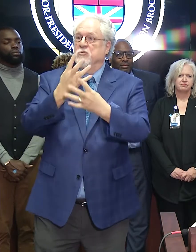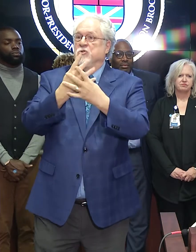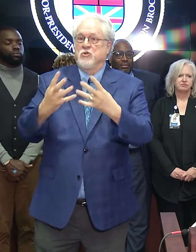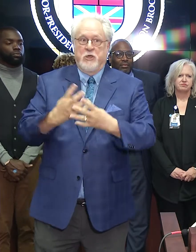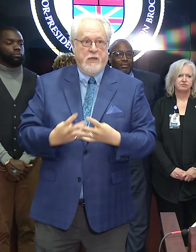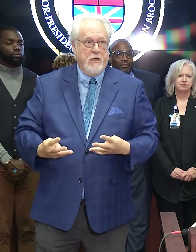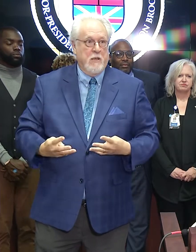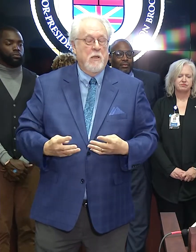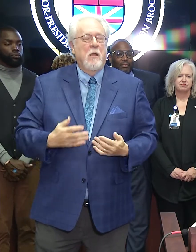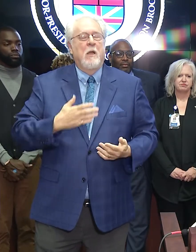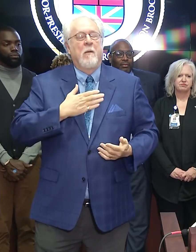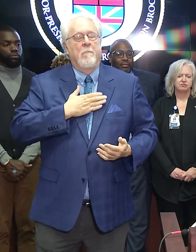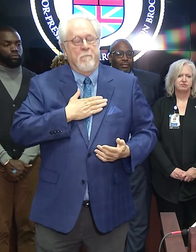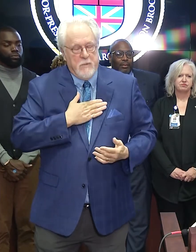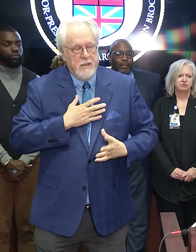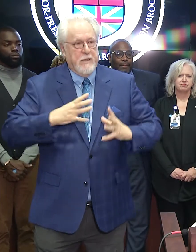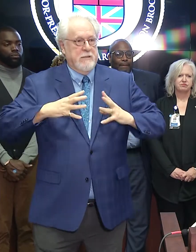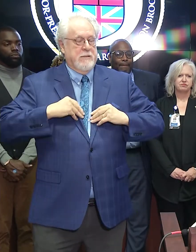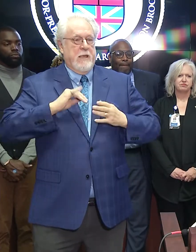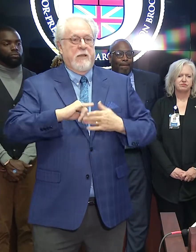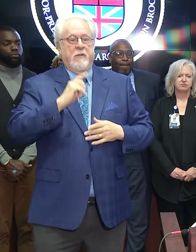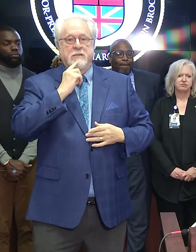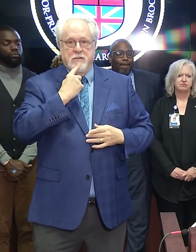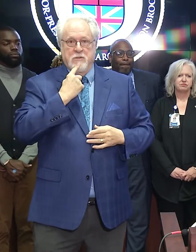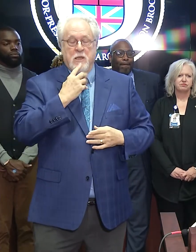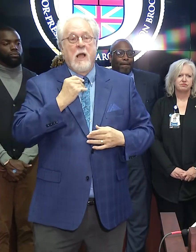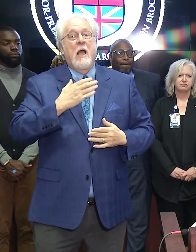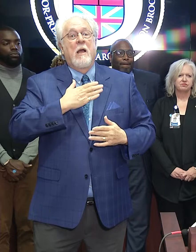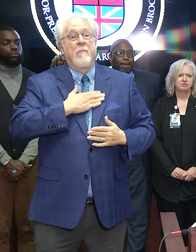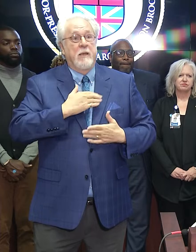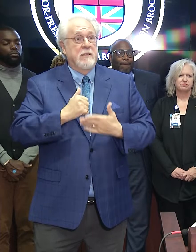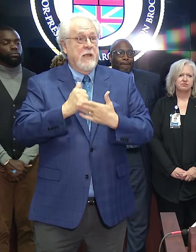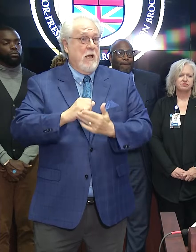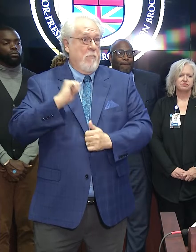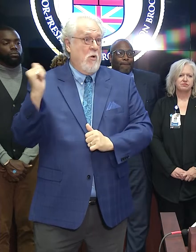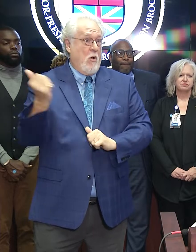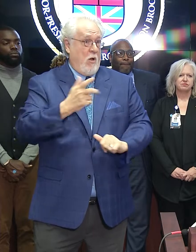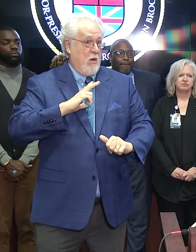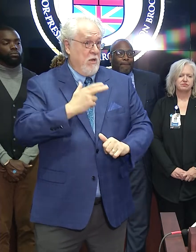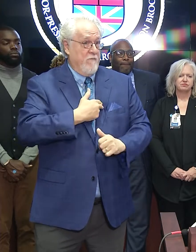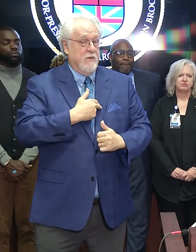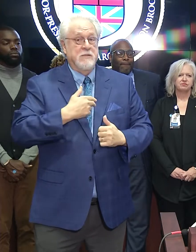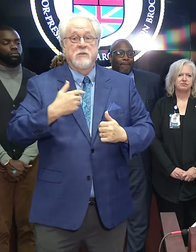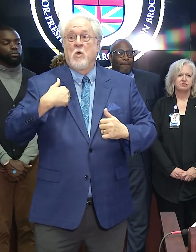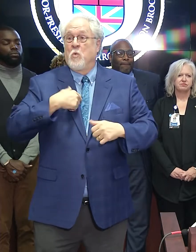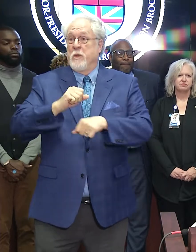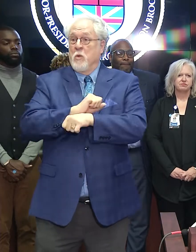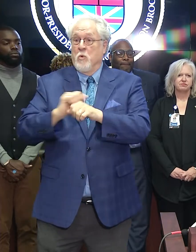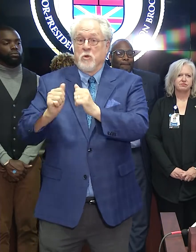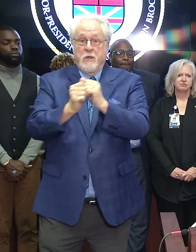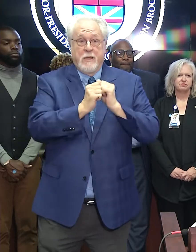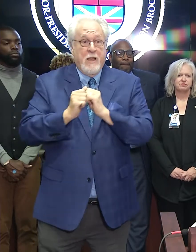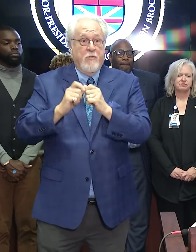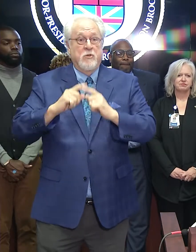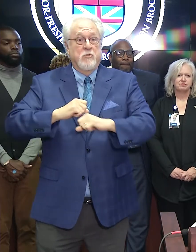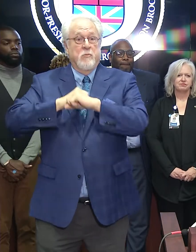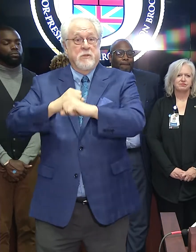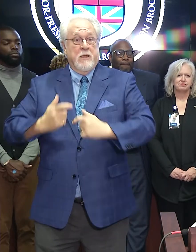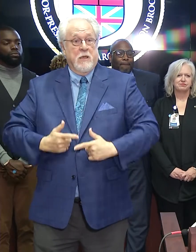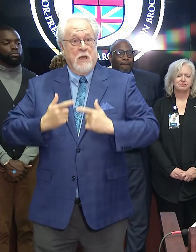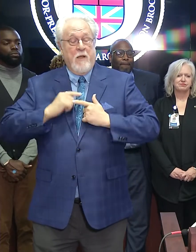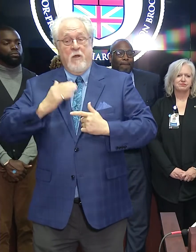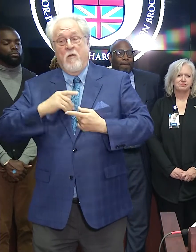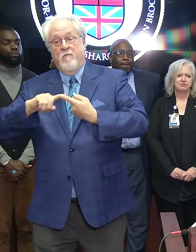screening. Please take this very seriously, and please help all of us as we work together to protect the lives of